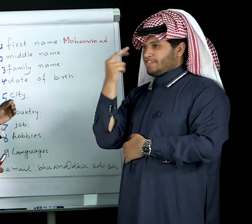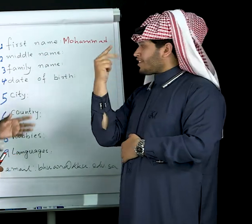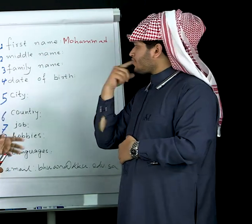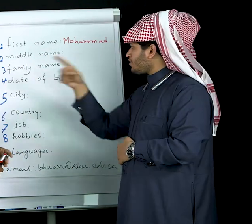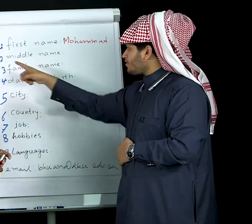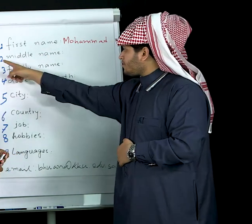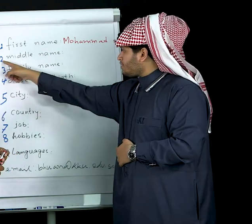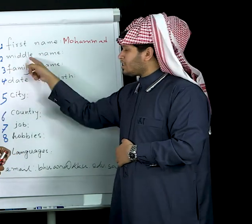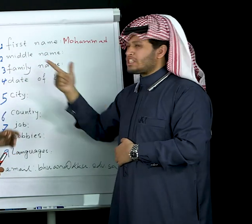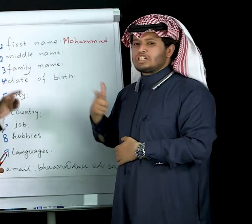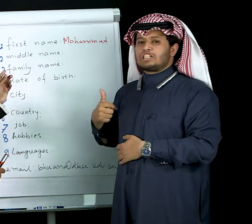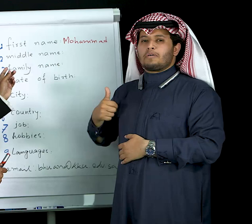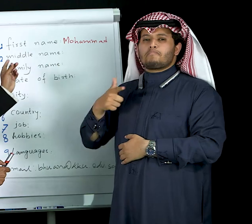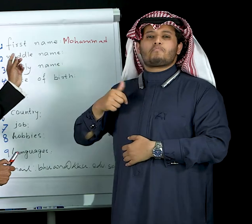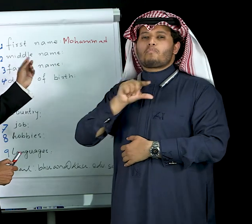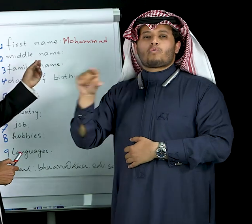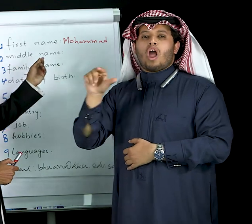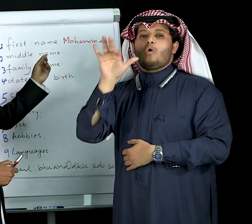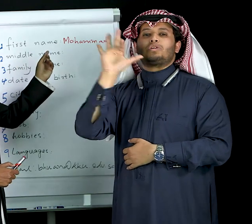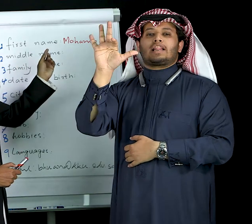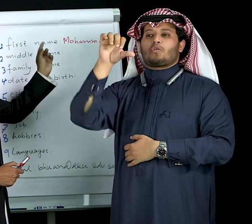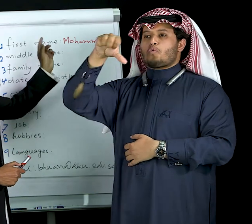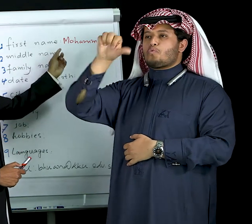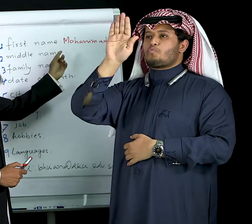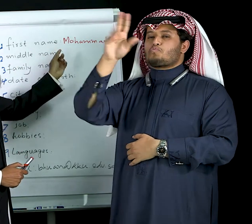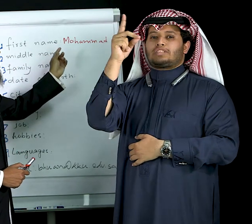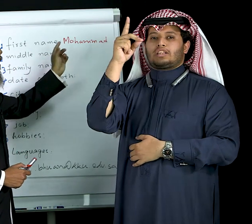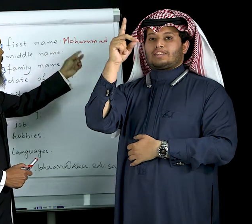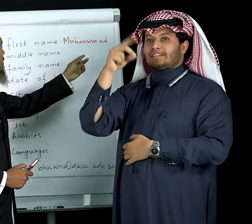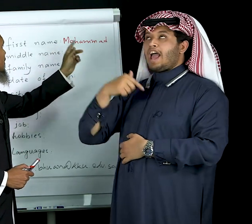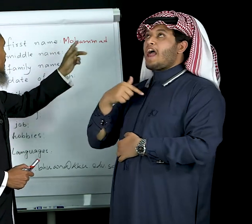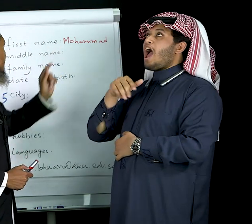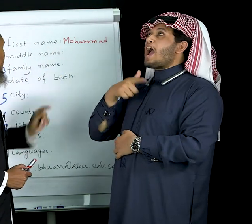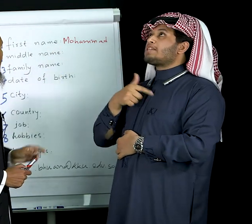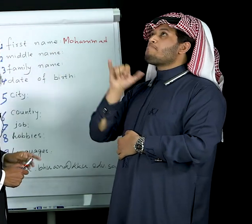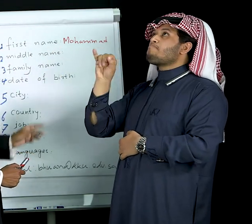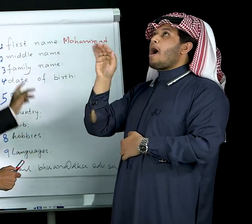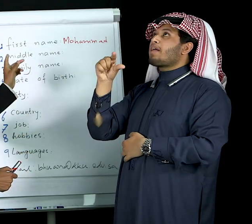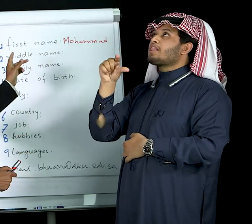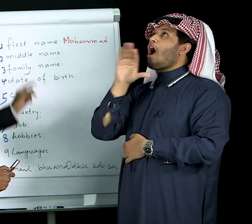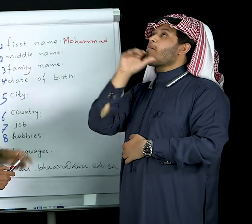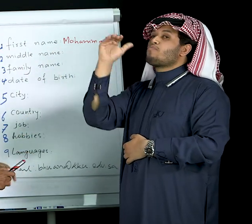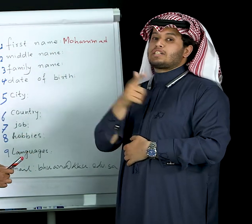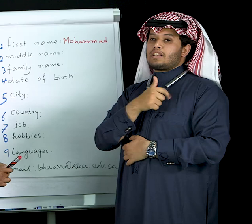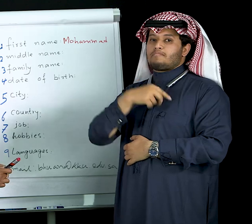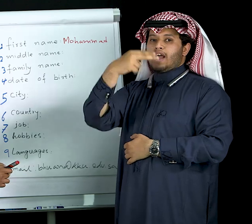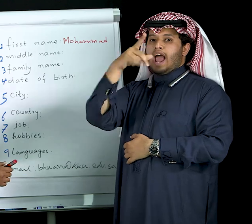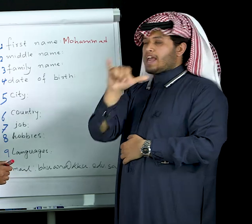Wasat. For example, I told you, maybe someone's name is Muhammad Ali Shahri. So his middle wasat name or middle